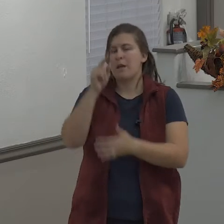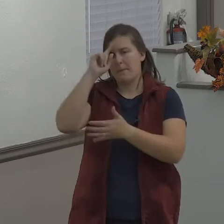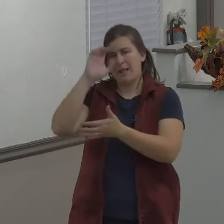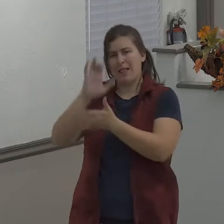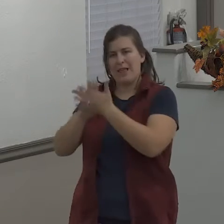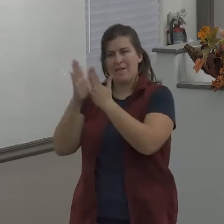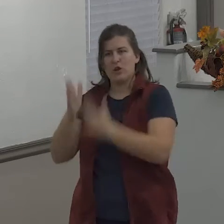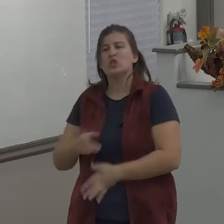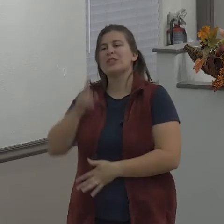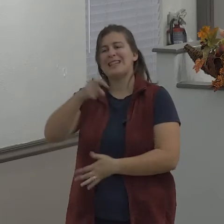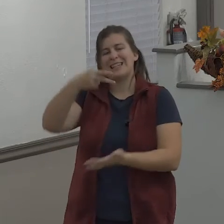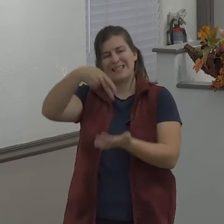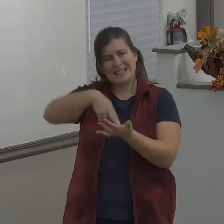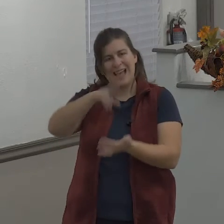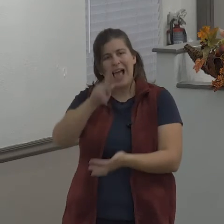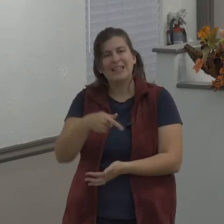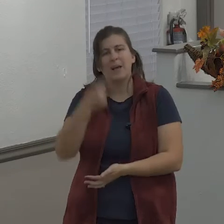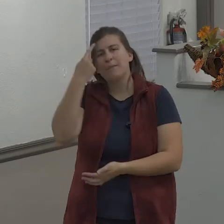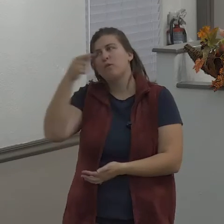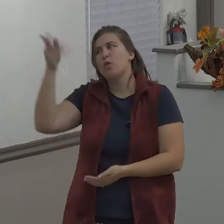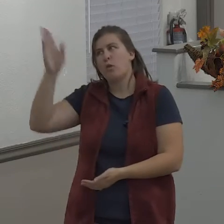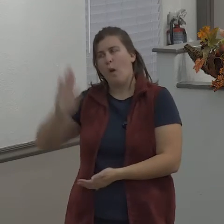Real believers need to stand up.